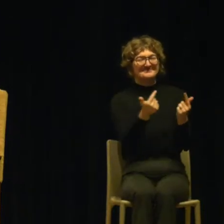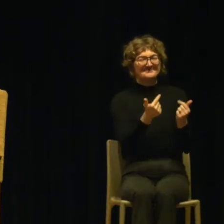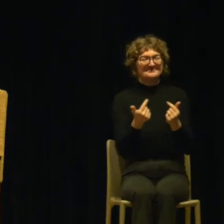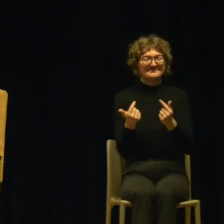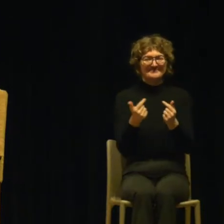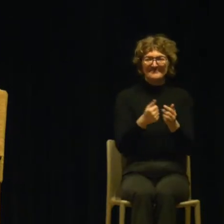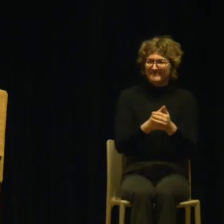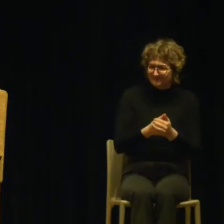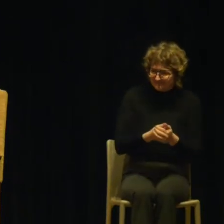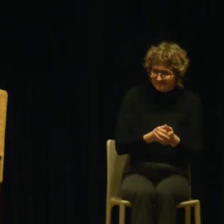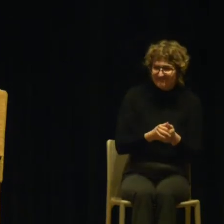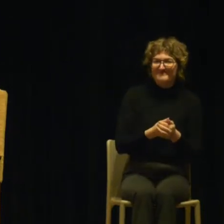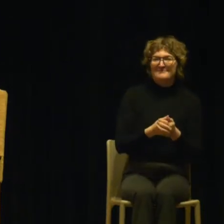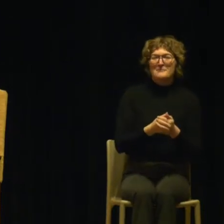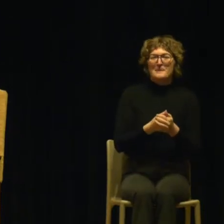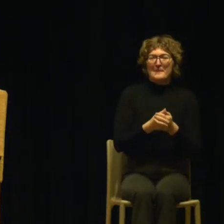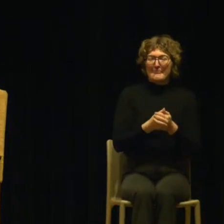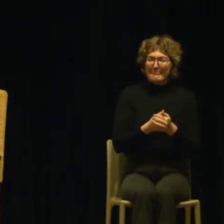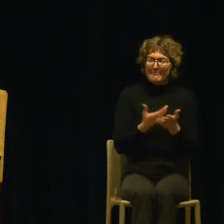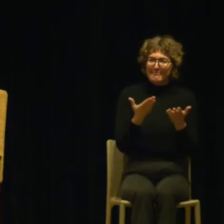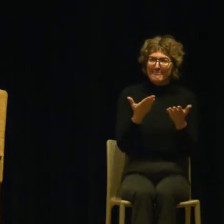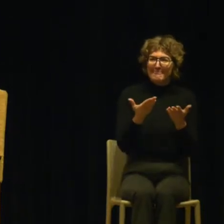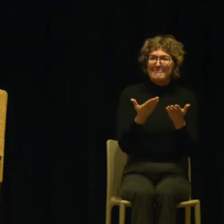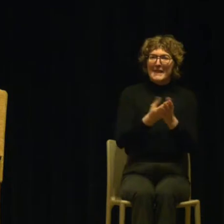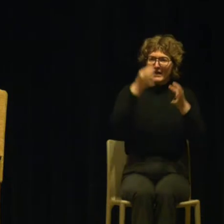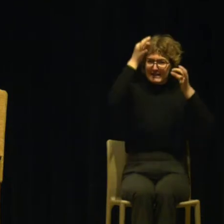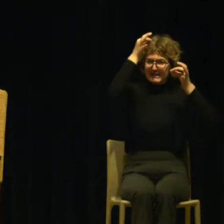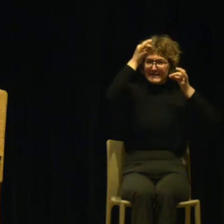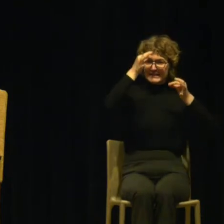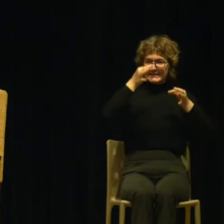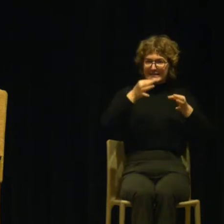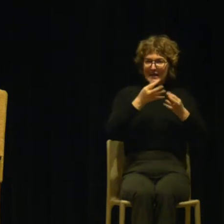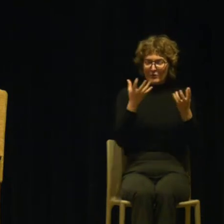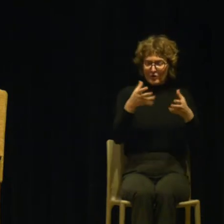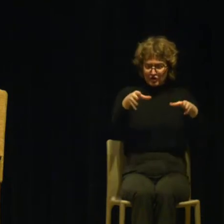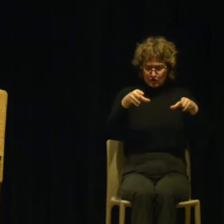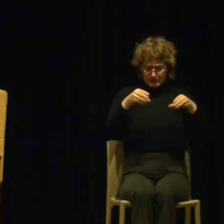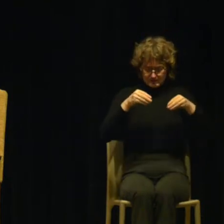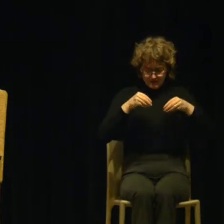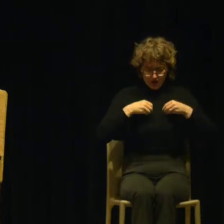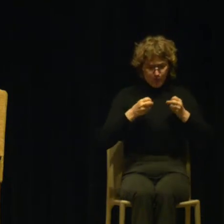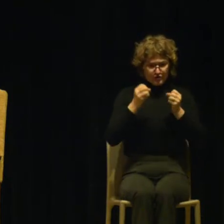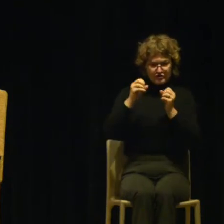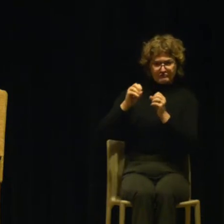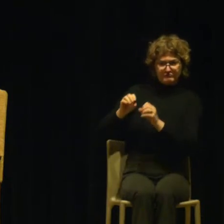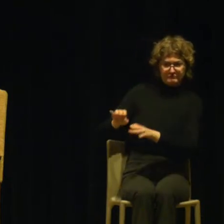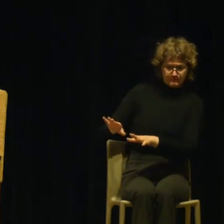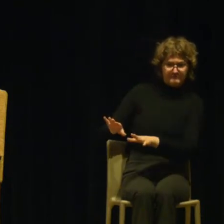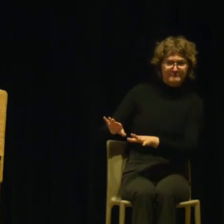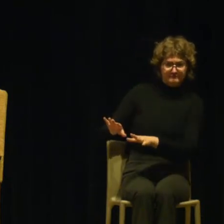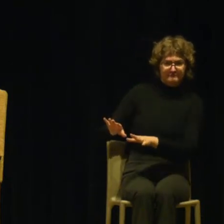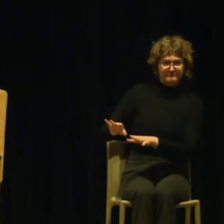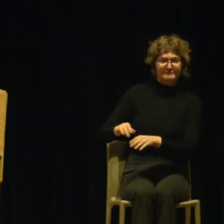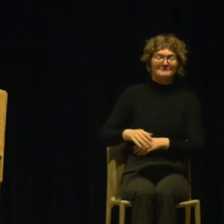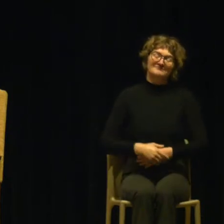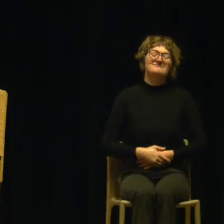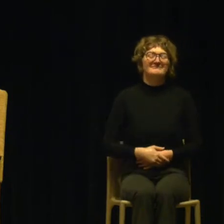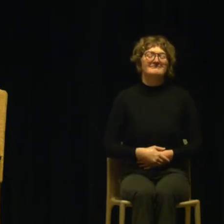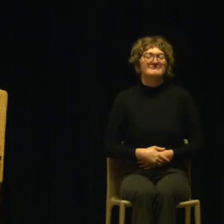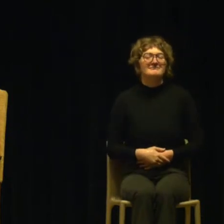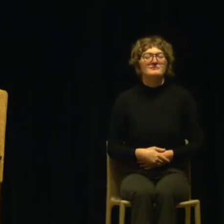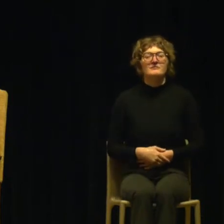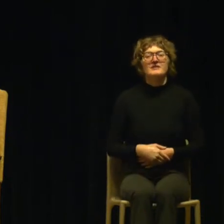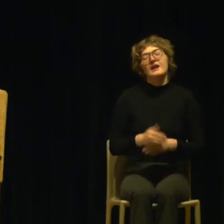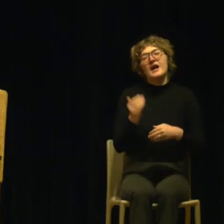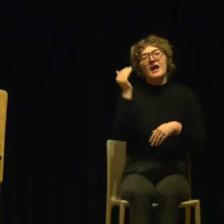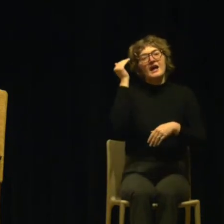I'm like, so you have to, you know, decide what you're going to take and what you're going to leave behind. And I